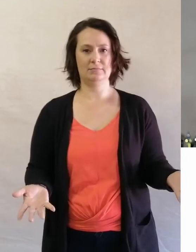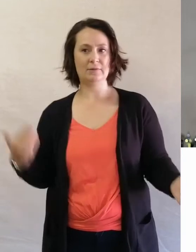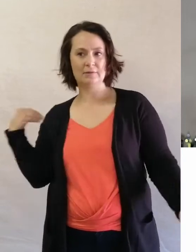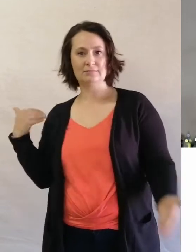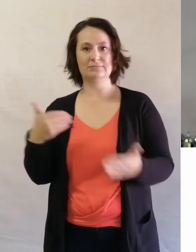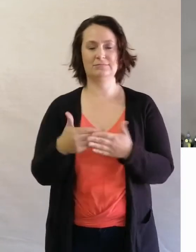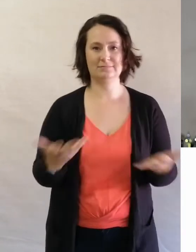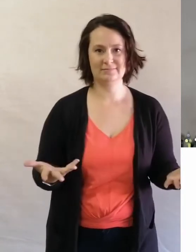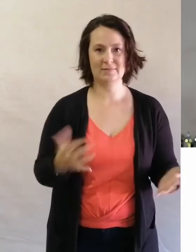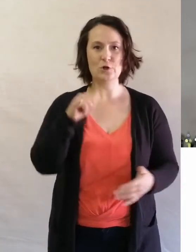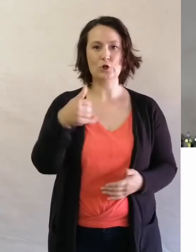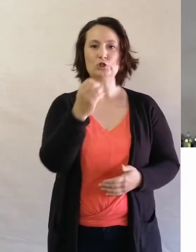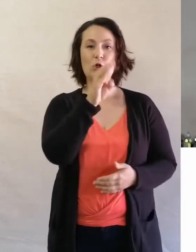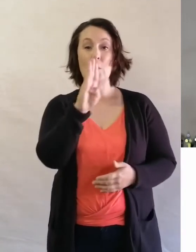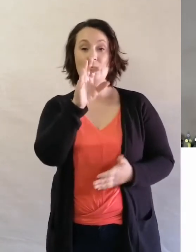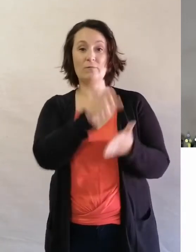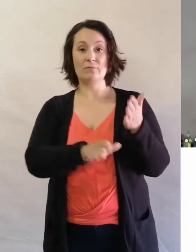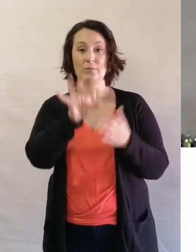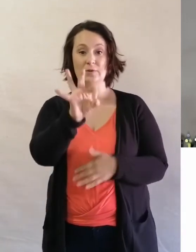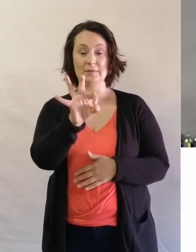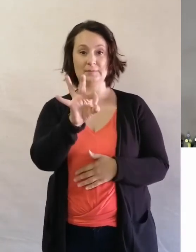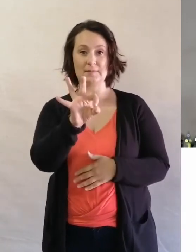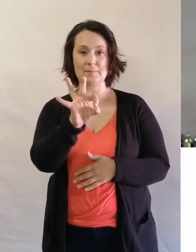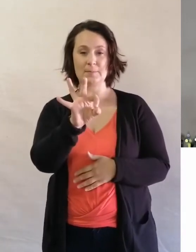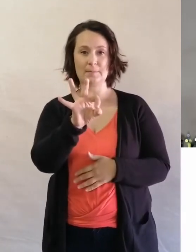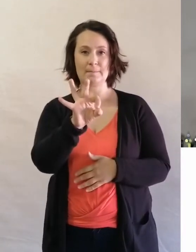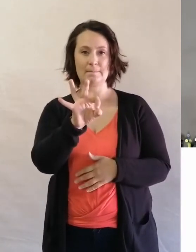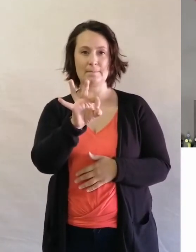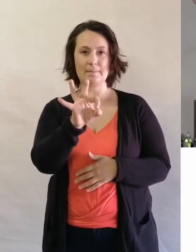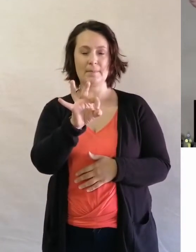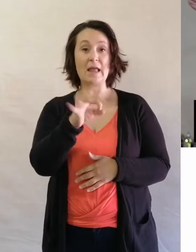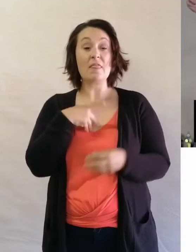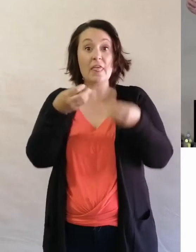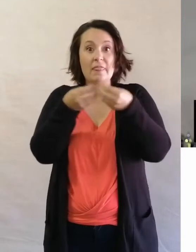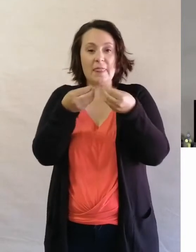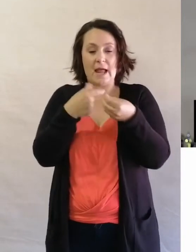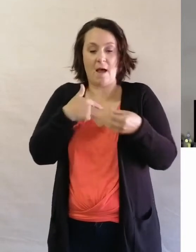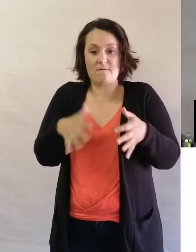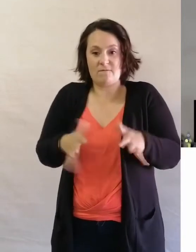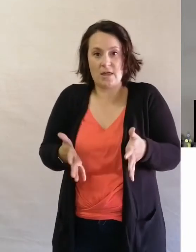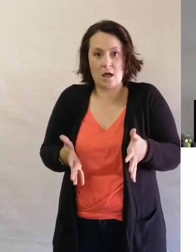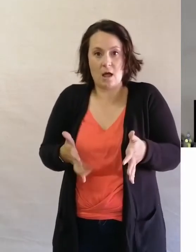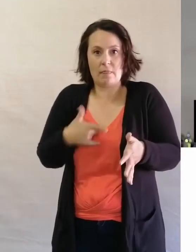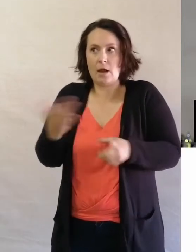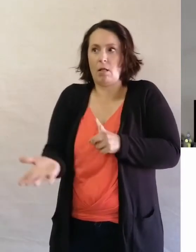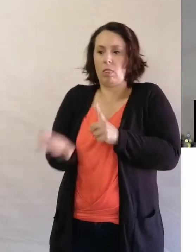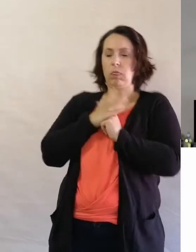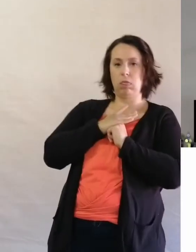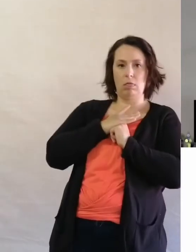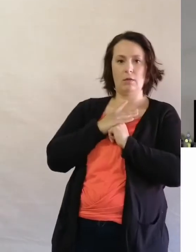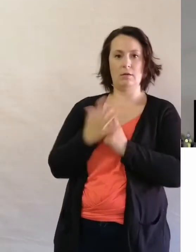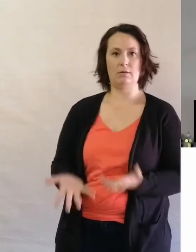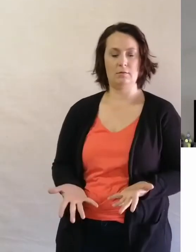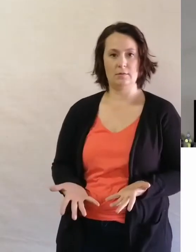Job 3 says this, the very thing that I feared came upon me. What's Joe saying? The